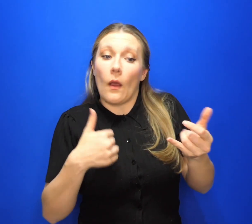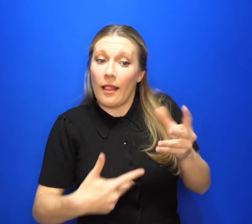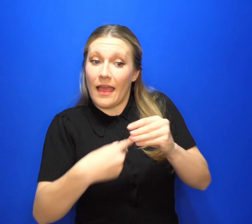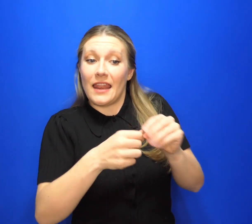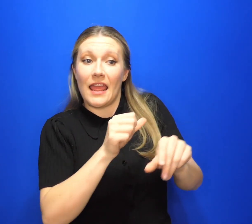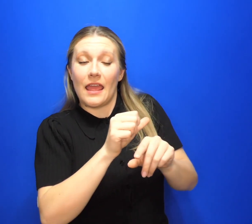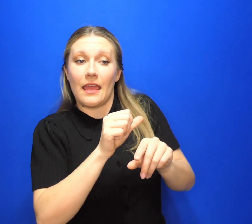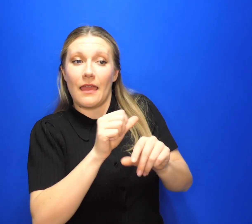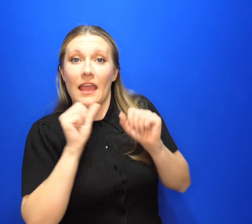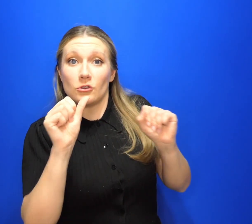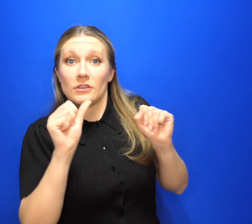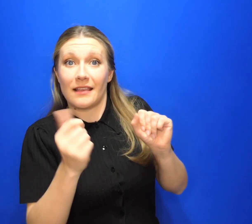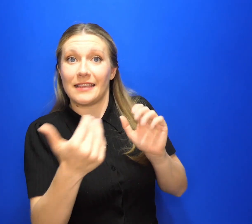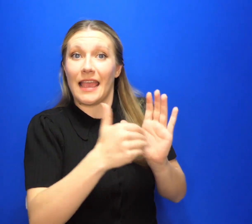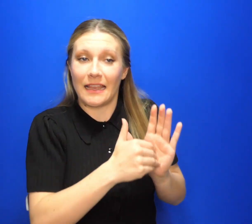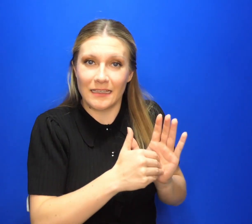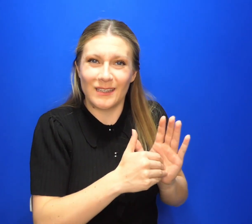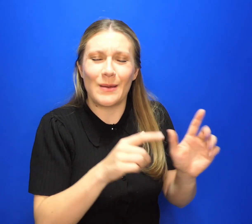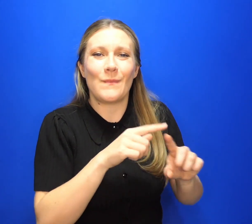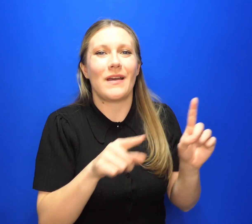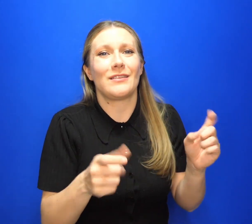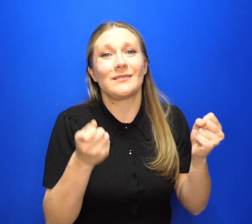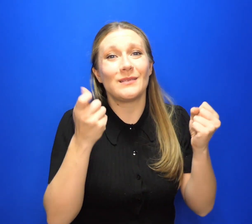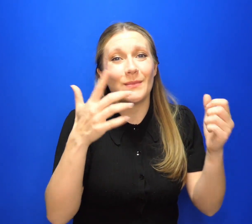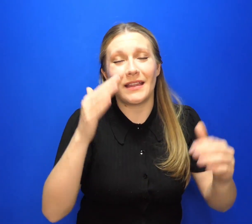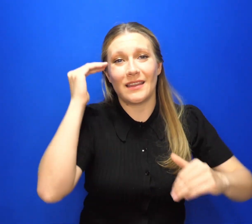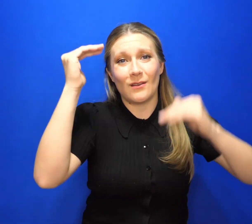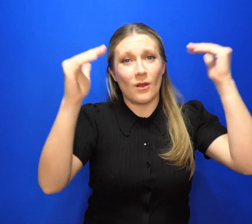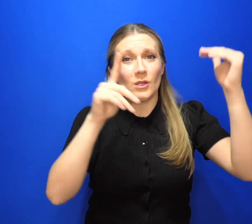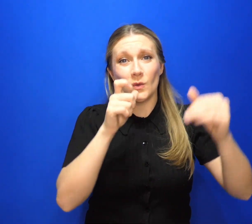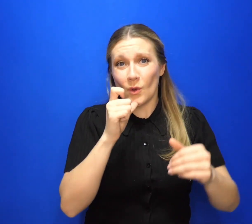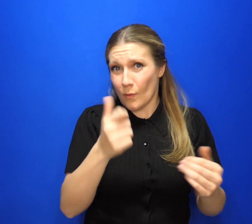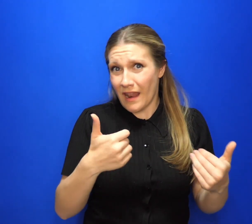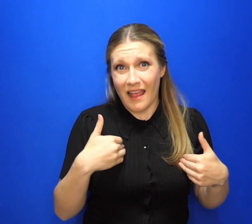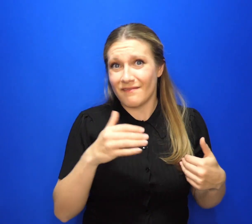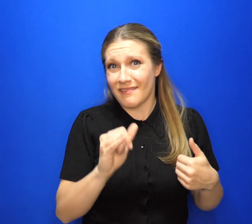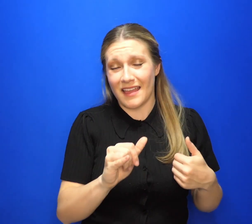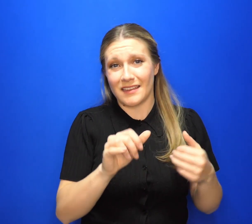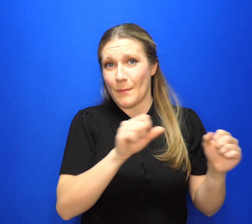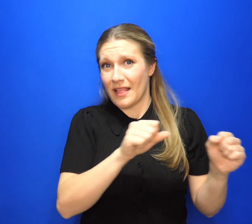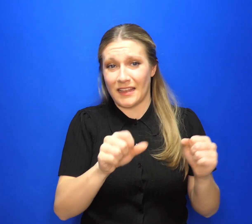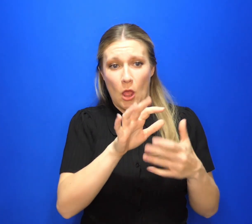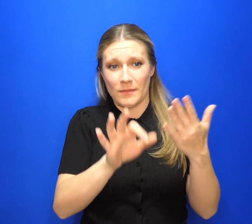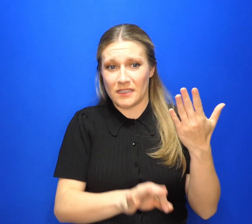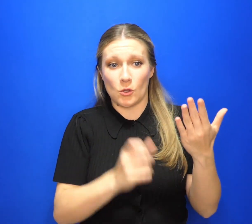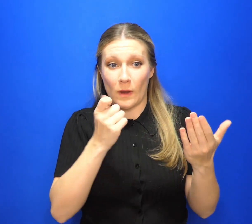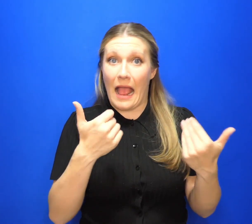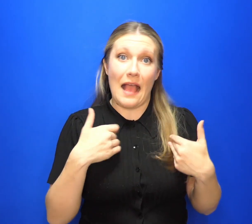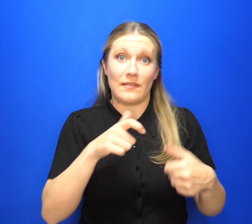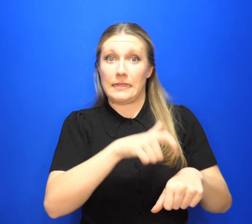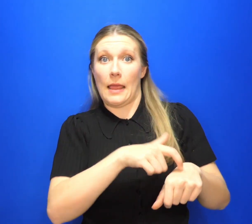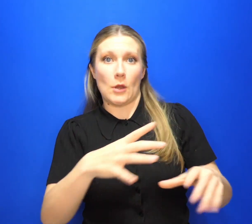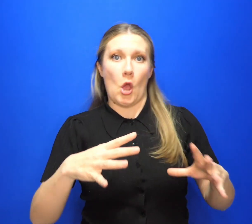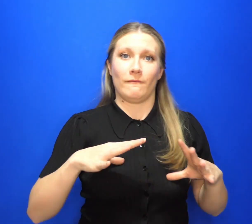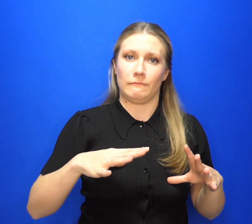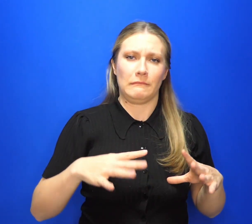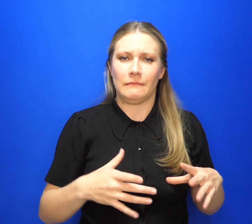exercise back. But there are a lot of adults who don't have that option. Sure. You don't have the time you can take off. So you have to